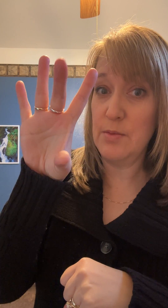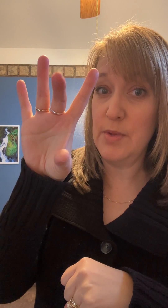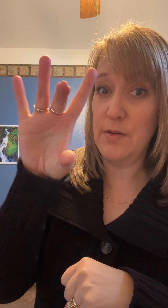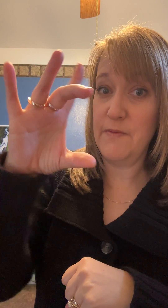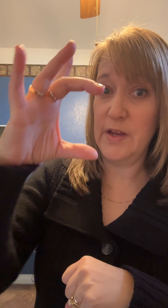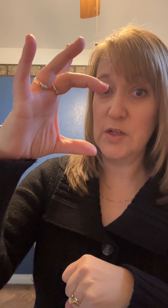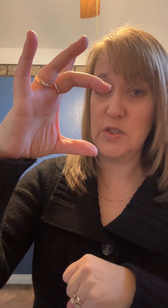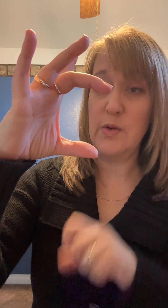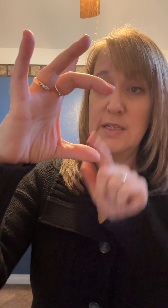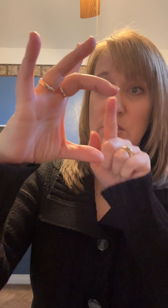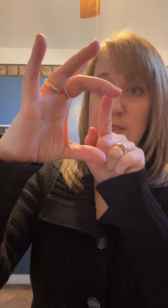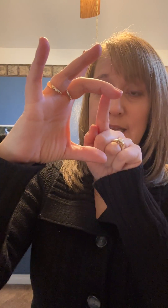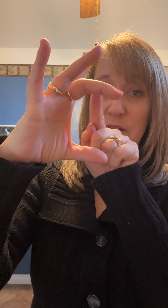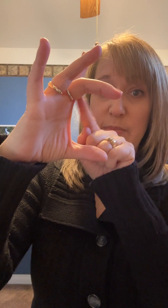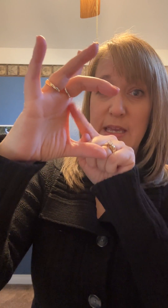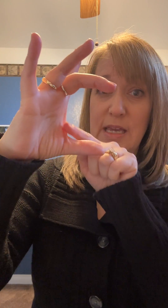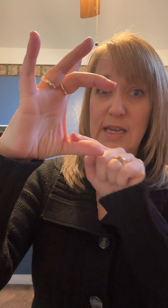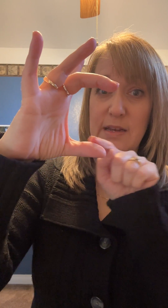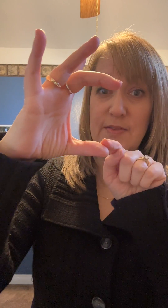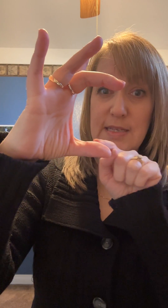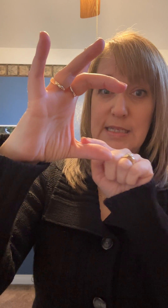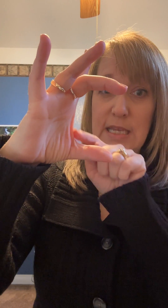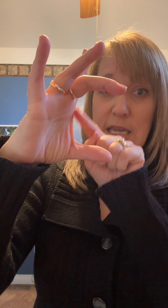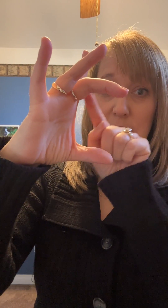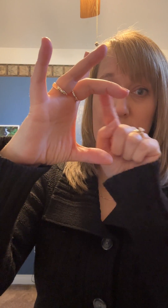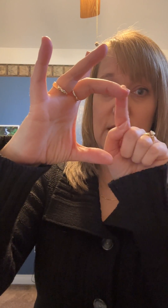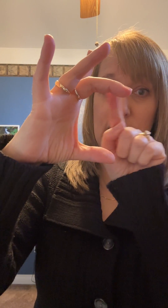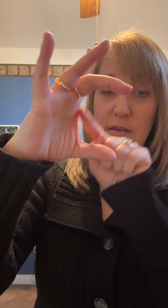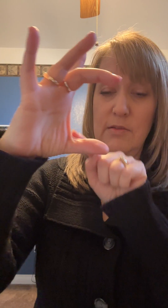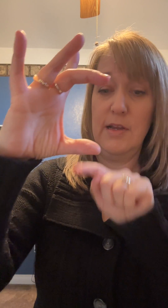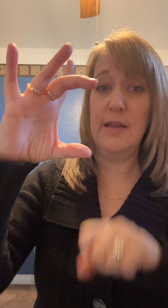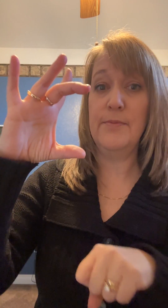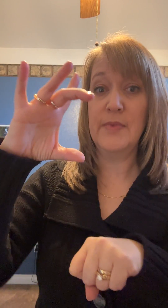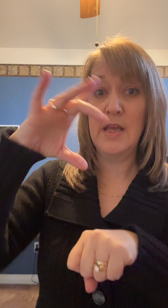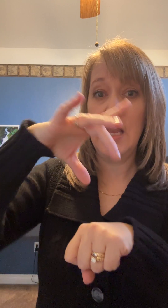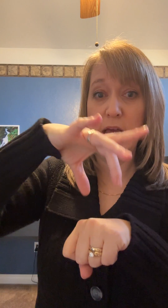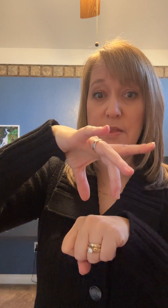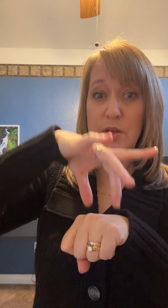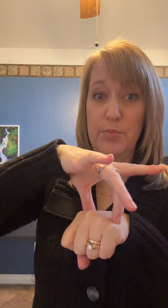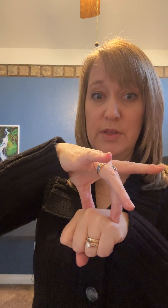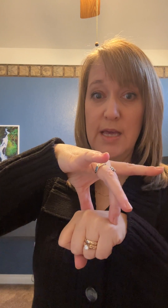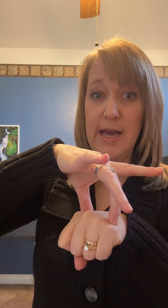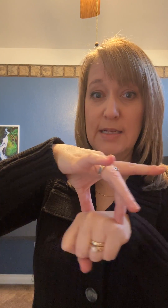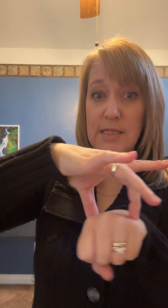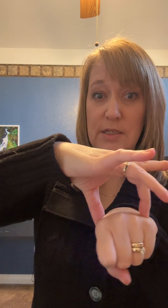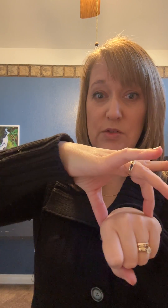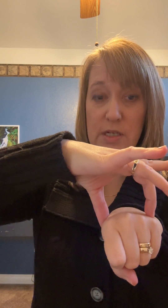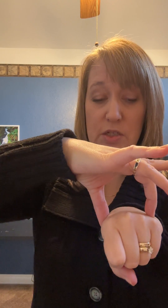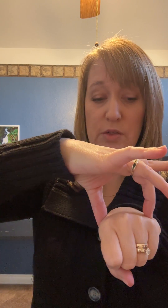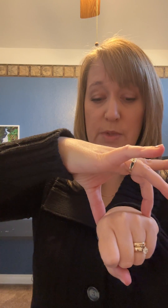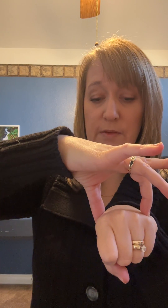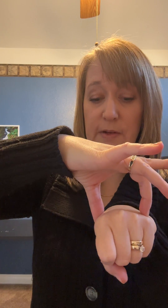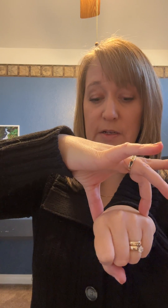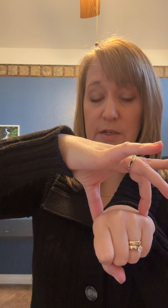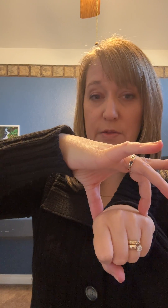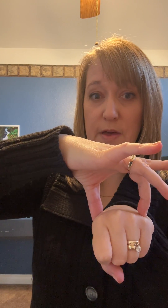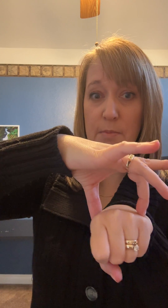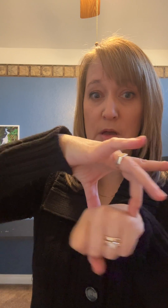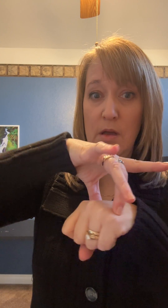middle finger so it looks like they're making kind of a C. All right? And then you put that, you touch your middle finger and your thumb on